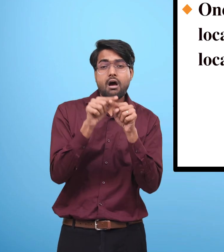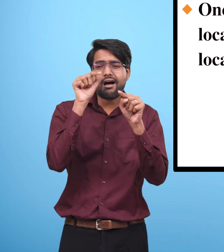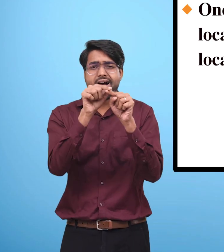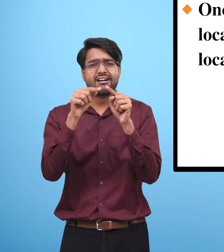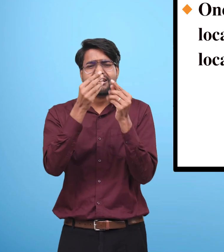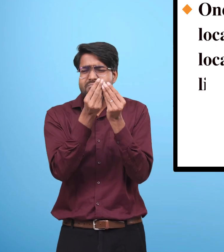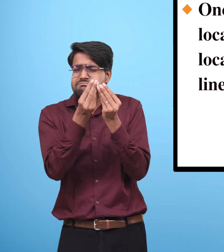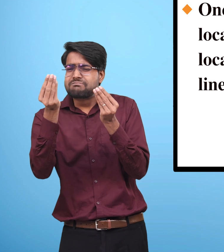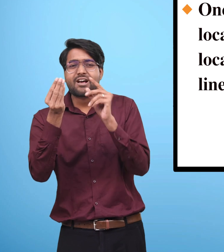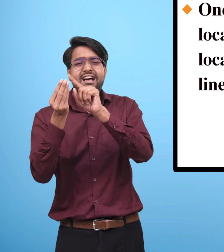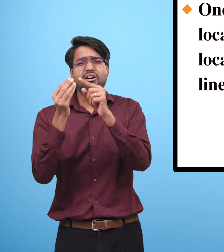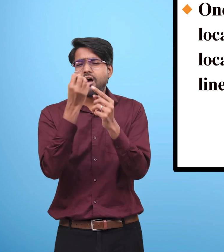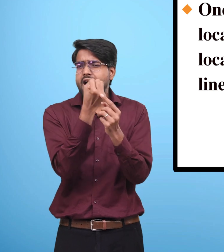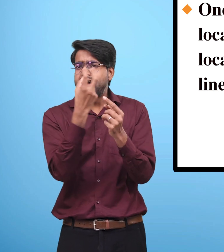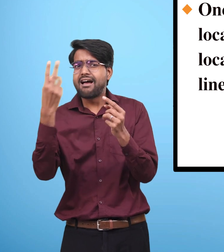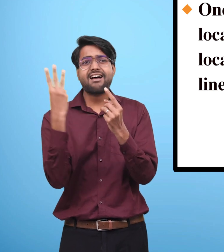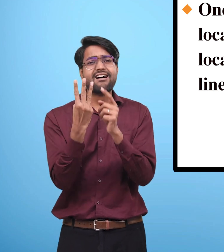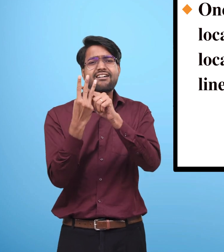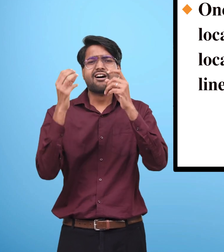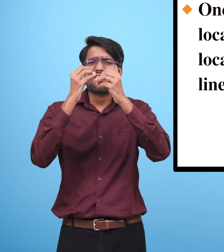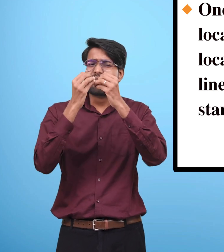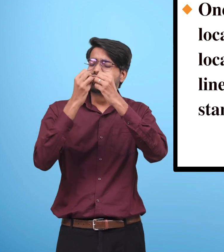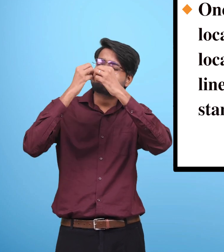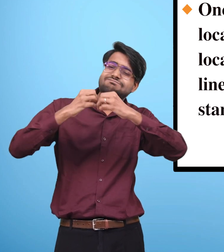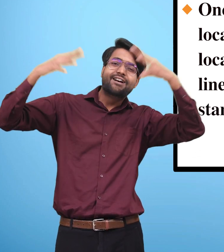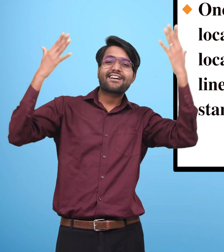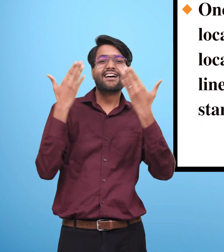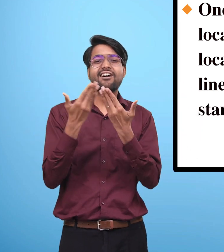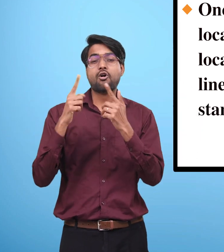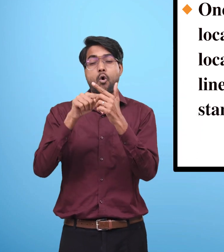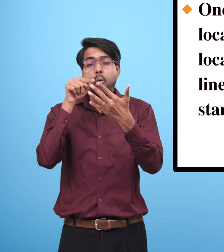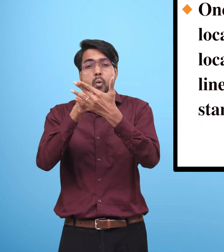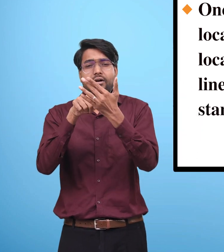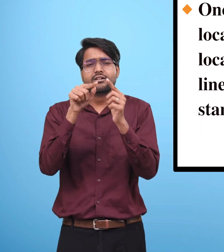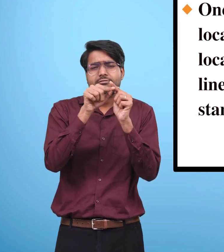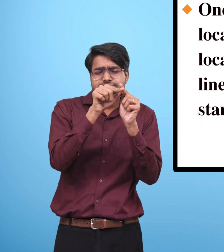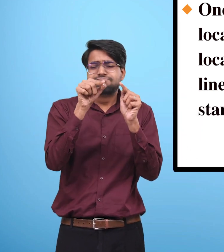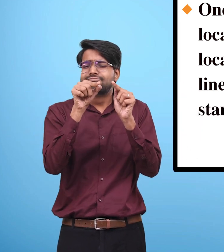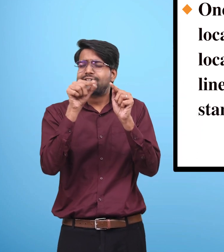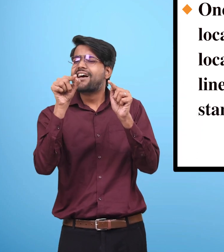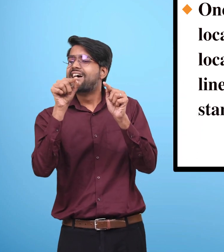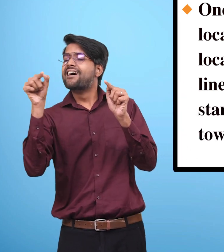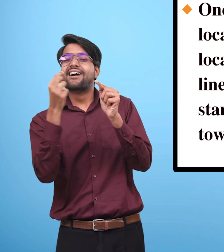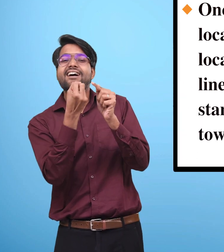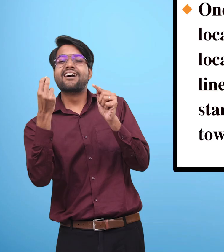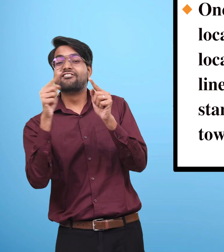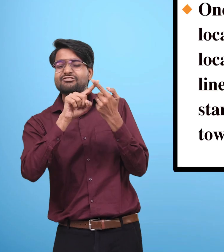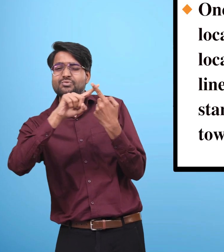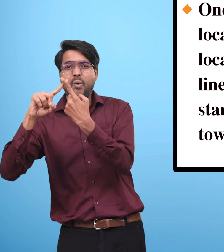Imagine a straight line passing through the 3 middle stars of Orion and look along this line towards the